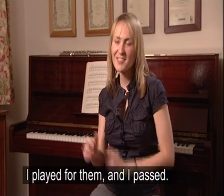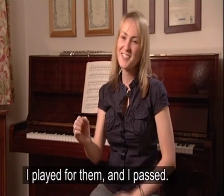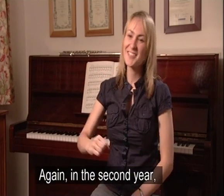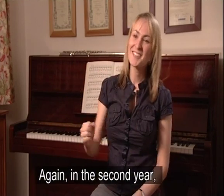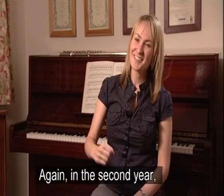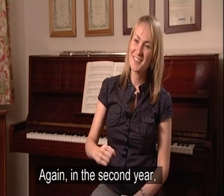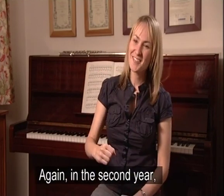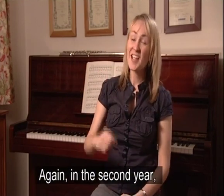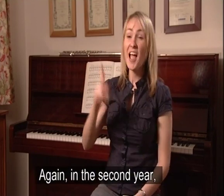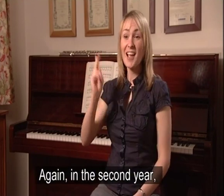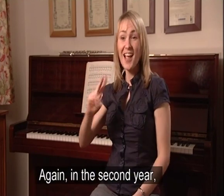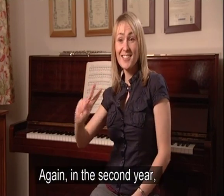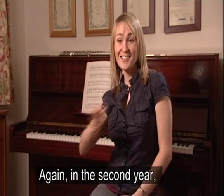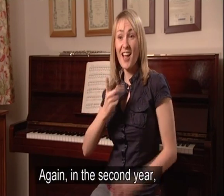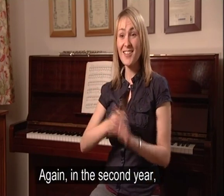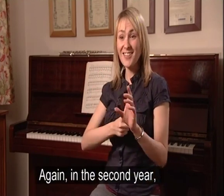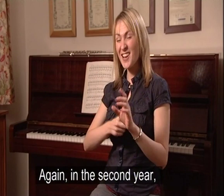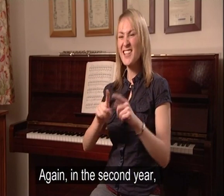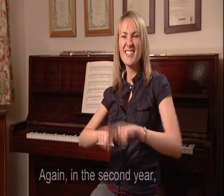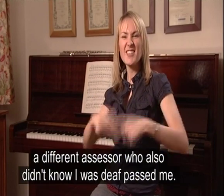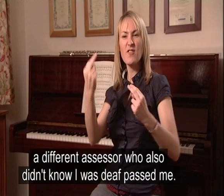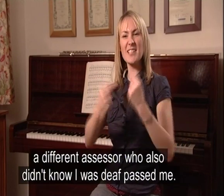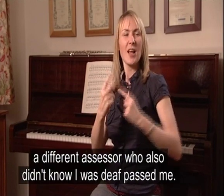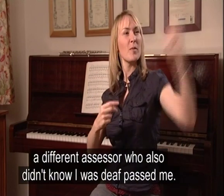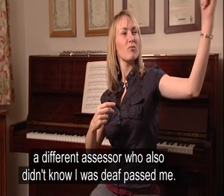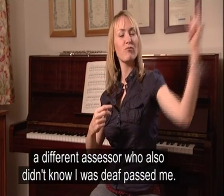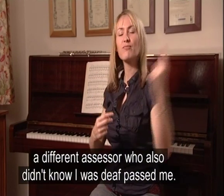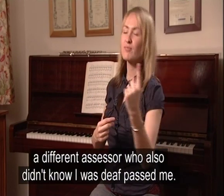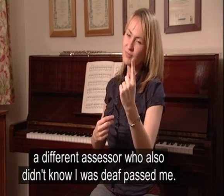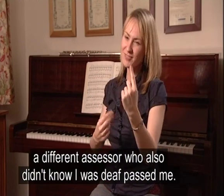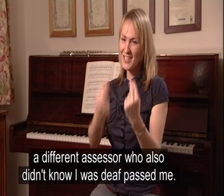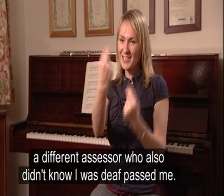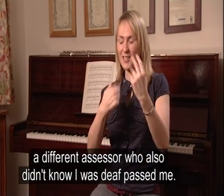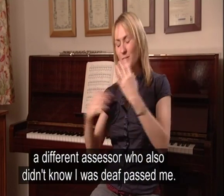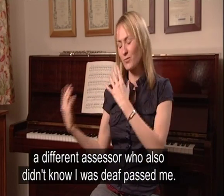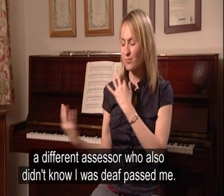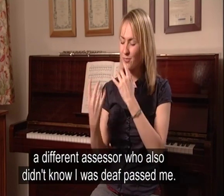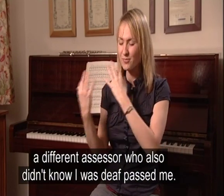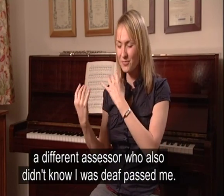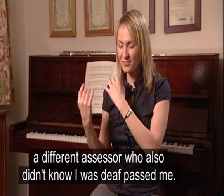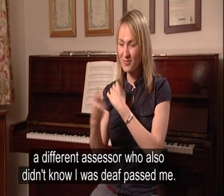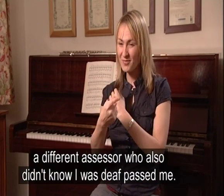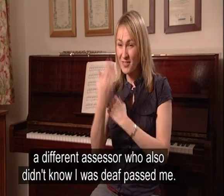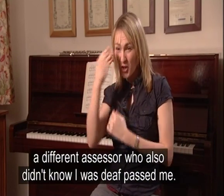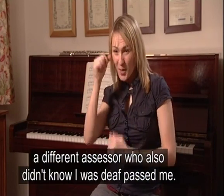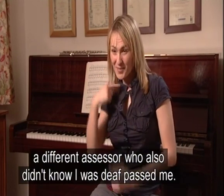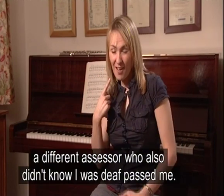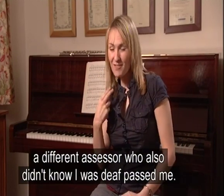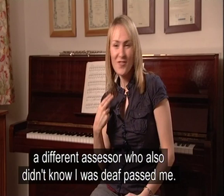passed. Again in the second year, a different sister who also didn't know that I was deaf passed